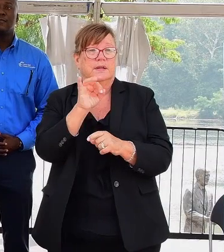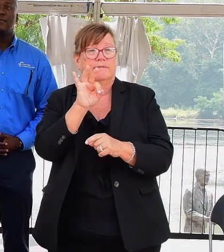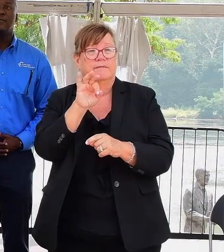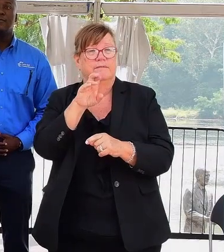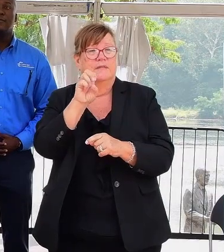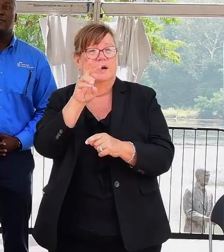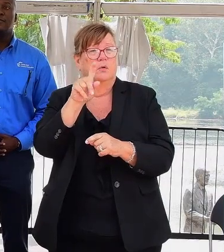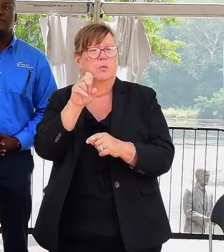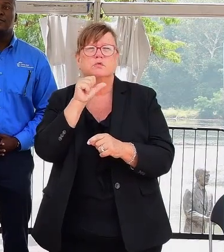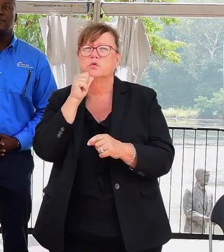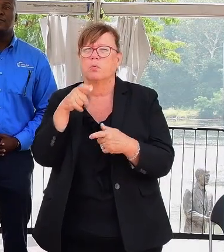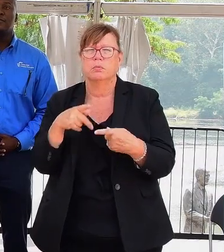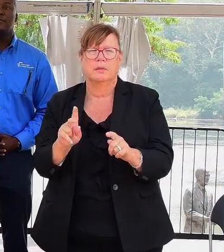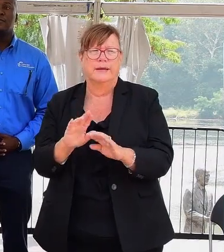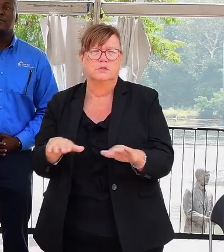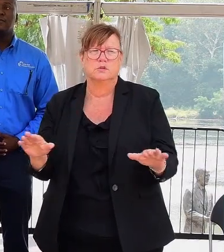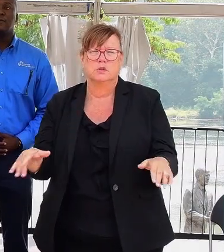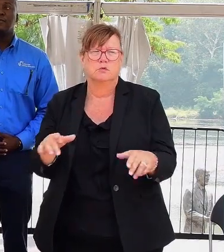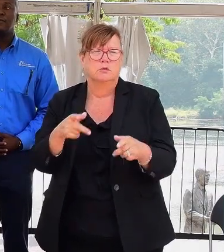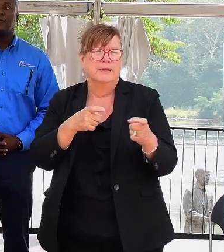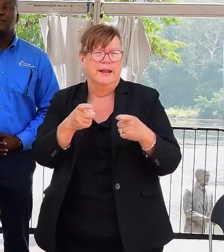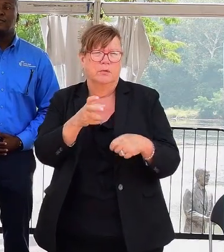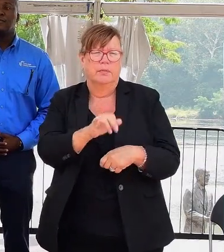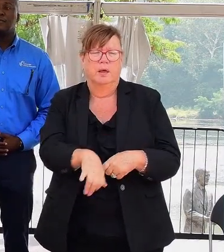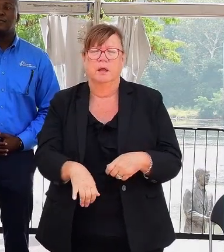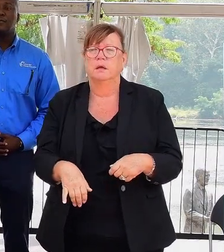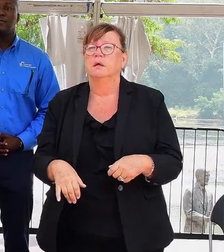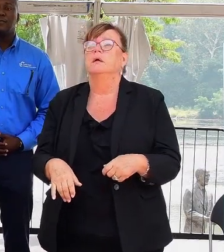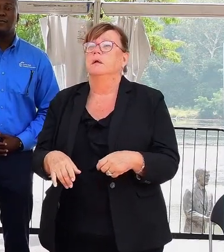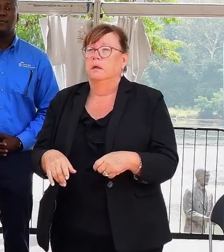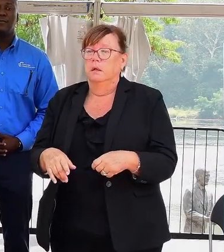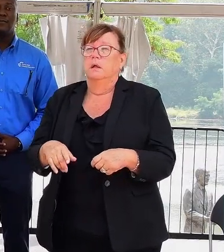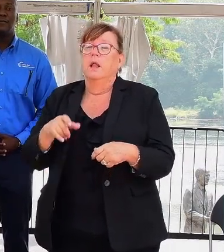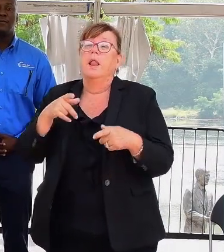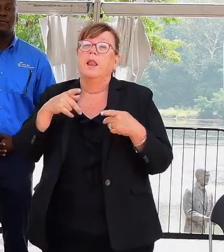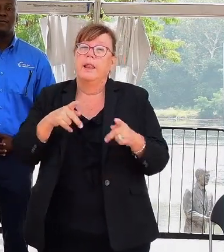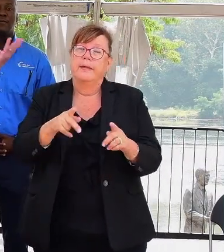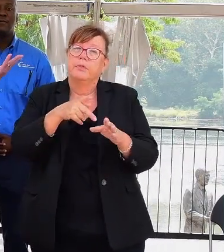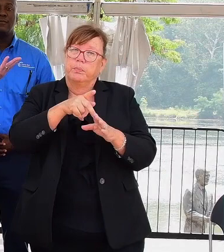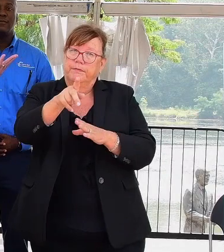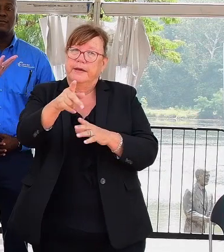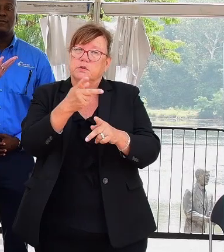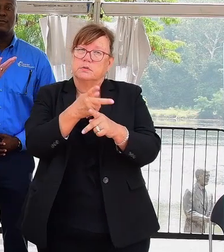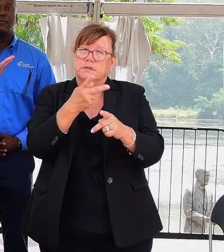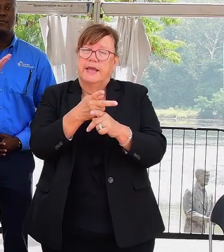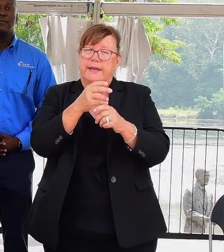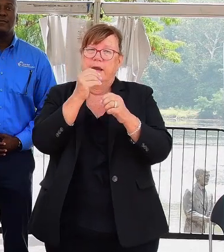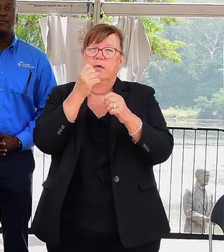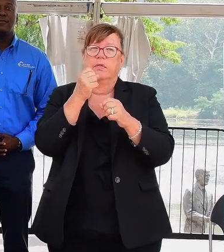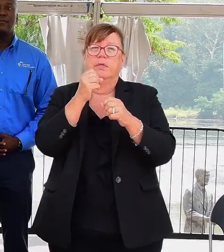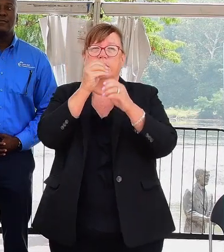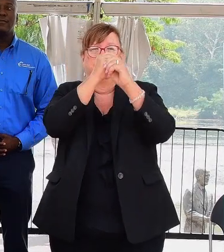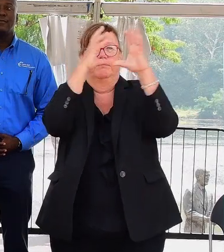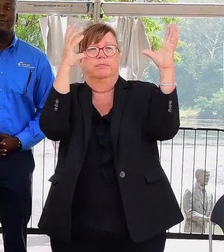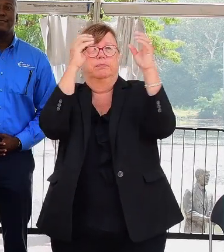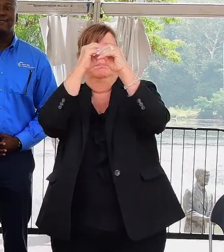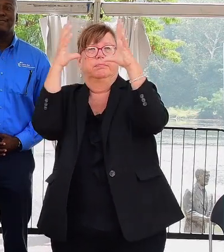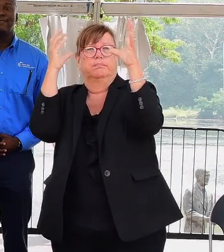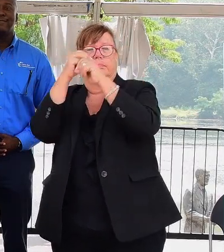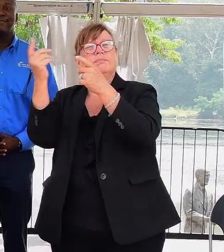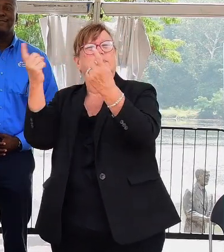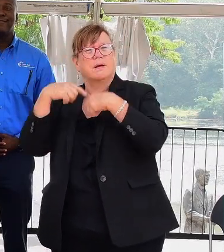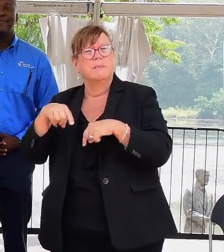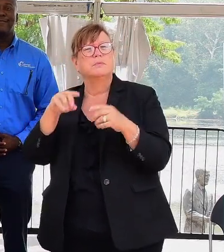easiest way to stay safe this 4th of July is by leaving the fireworks to the professionals and come down to beautiful downtown Columbia and see a great